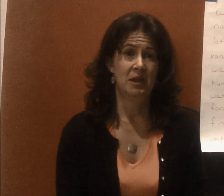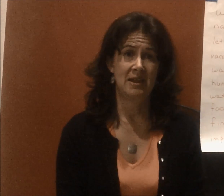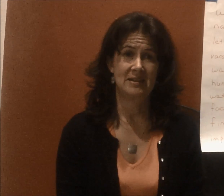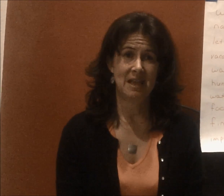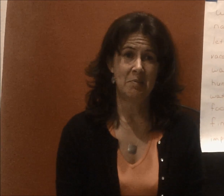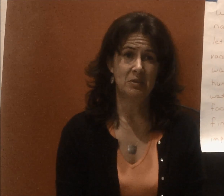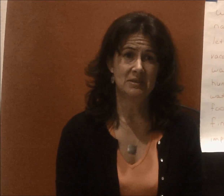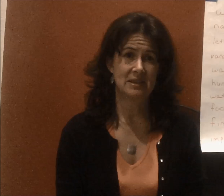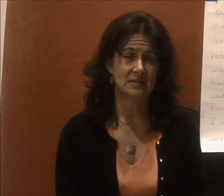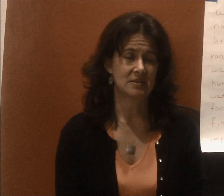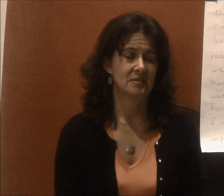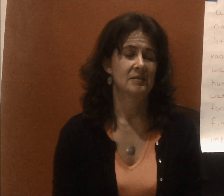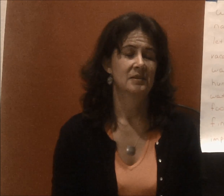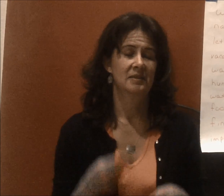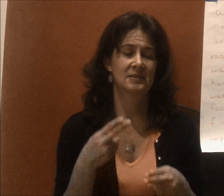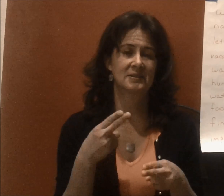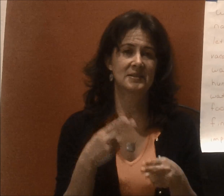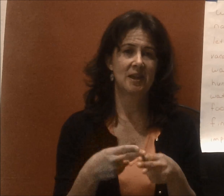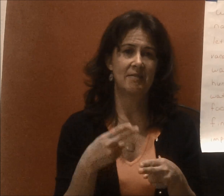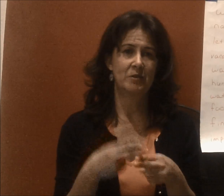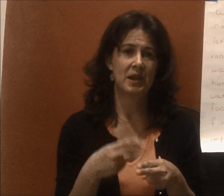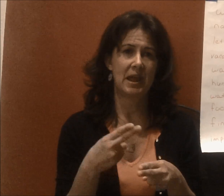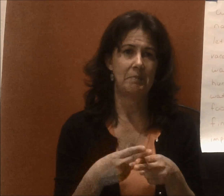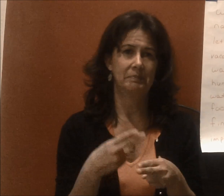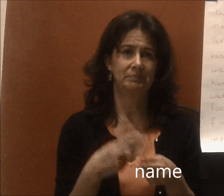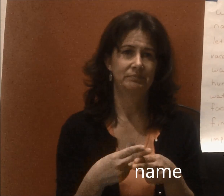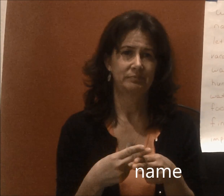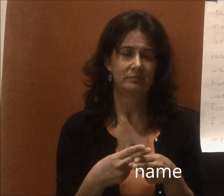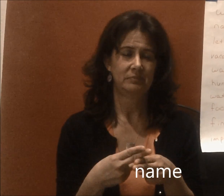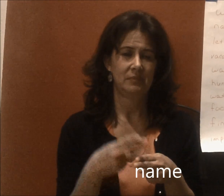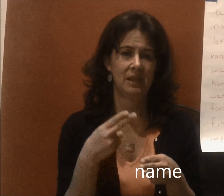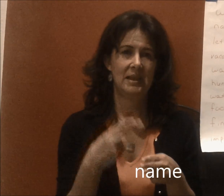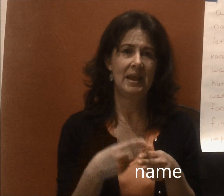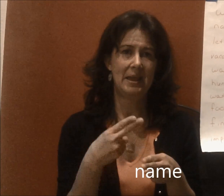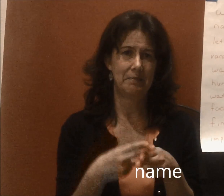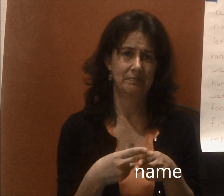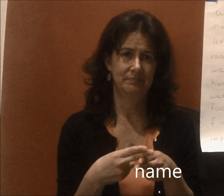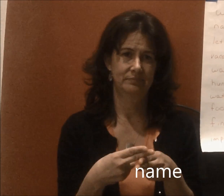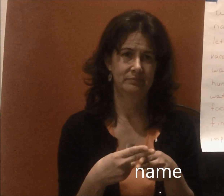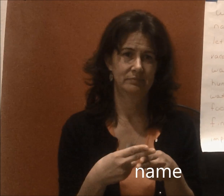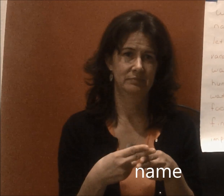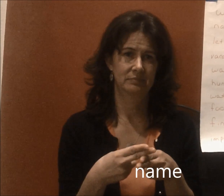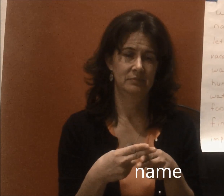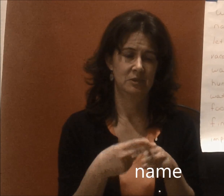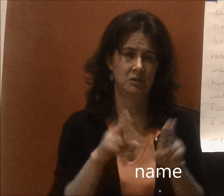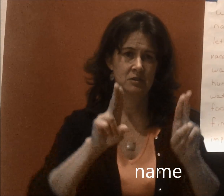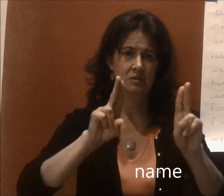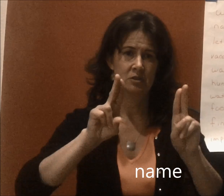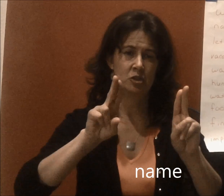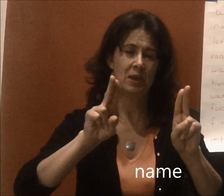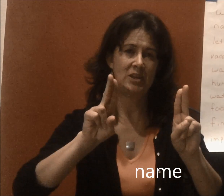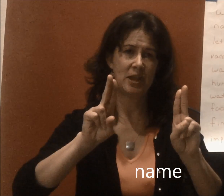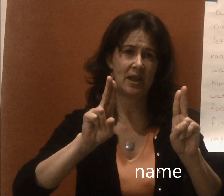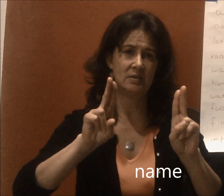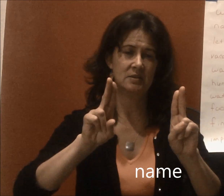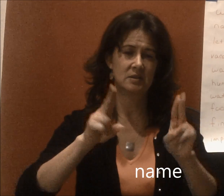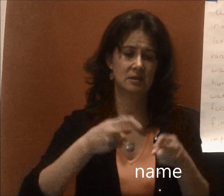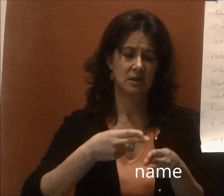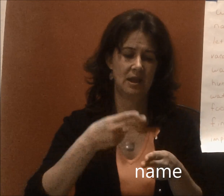Okay, an example is this. This is a sign for name. Name. 2 H hands, and